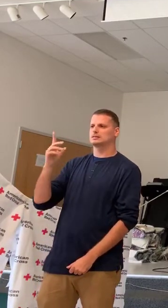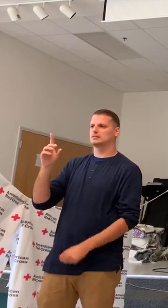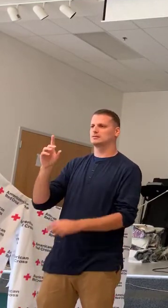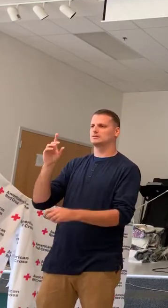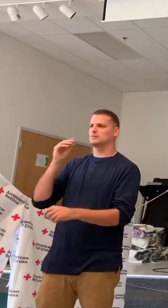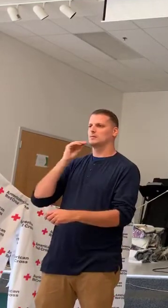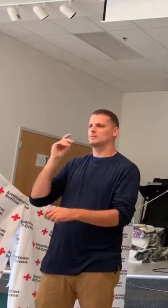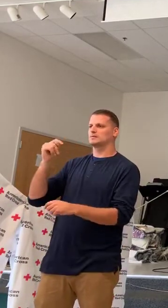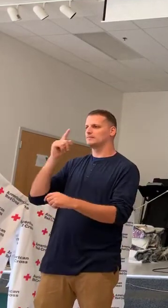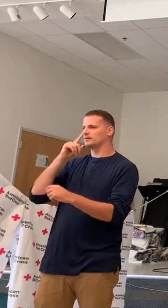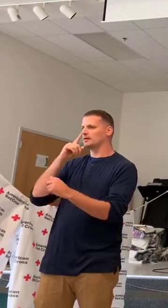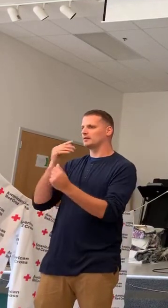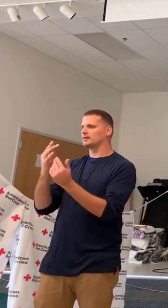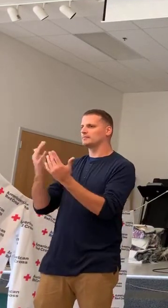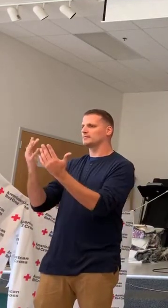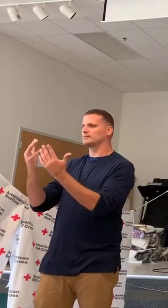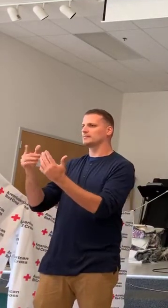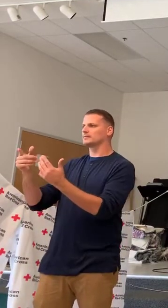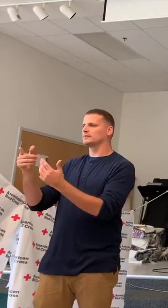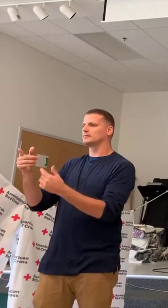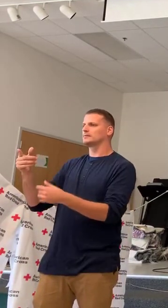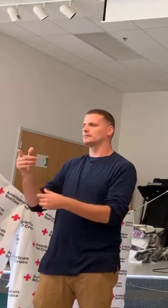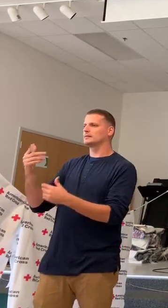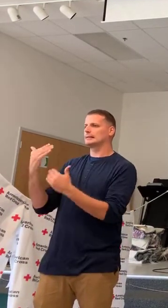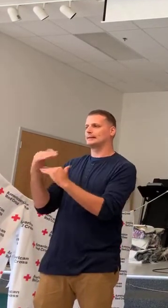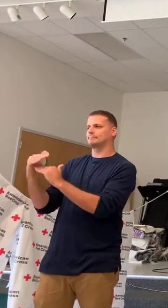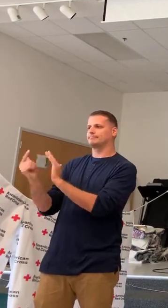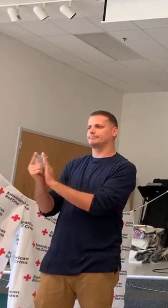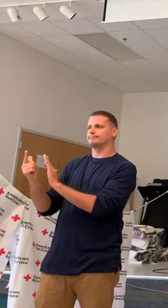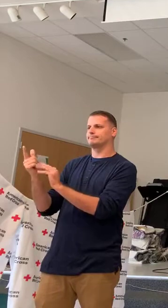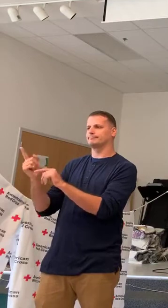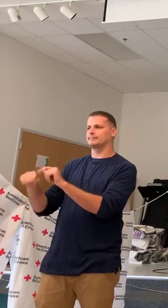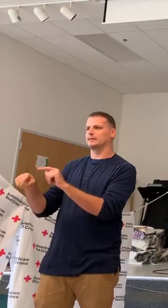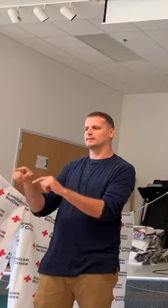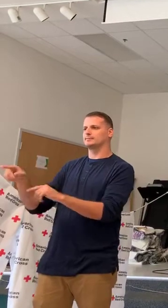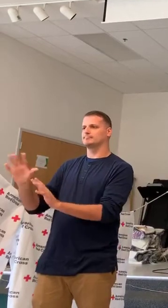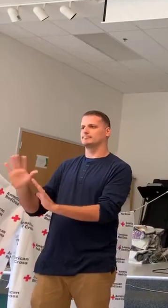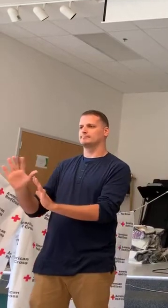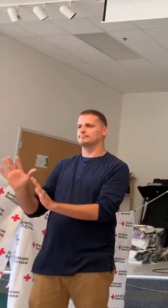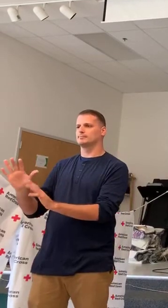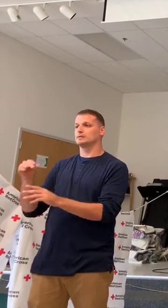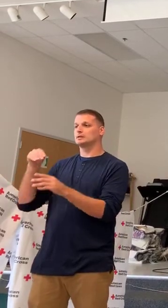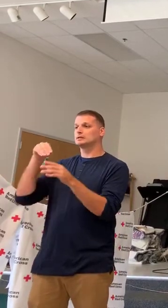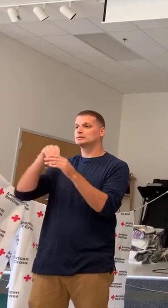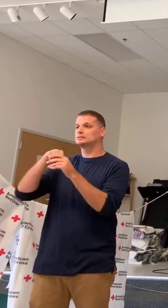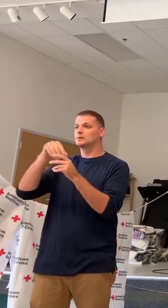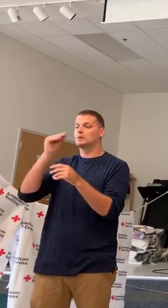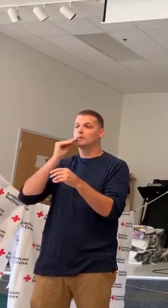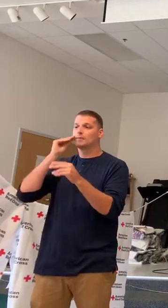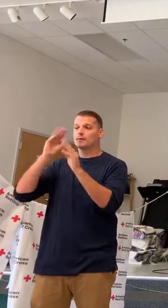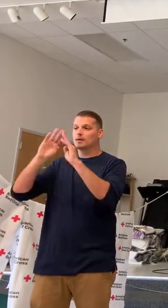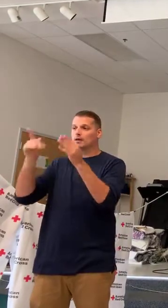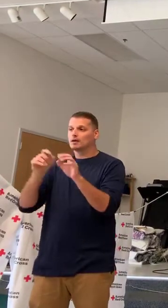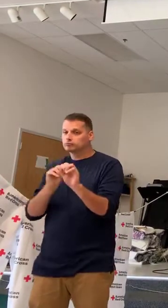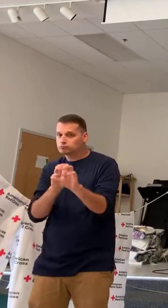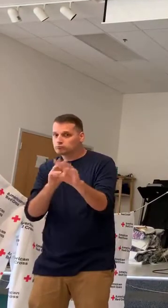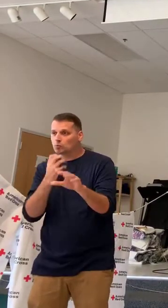see outside. Those are under restriction, but inside wood stoves are not.